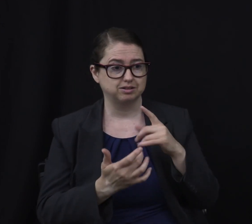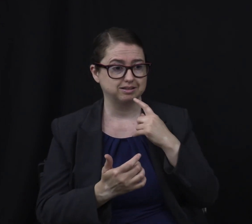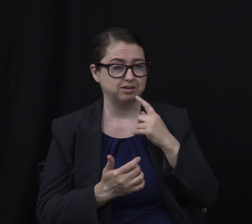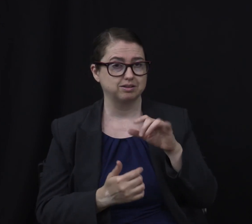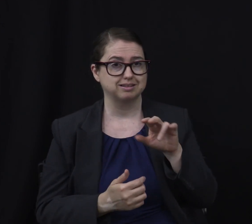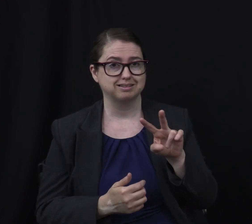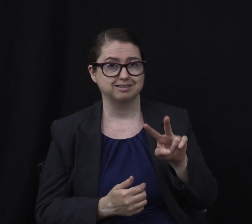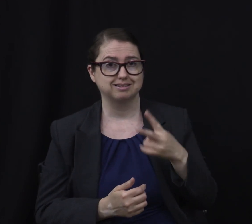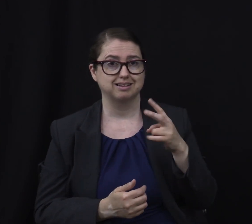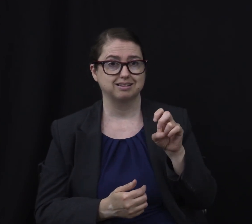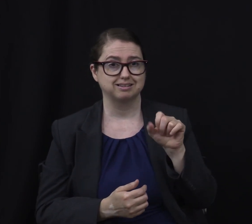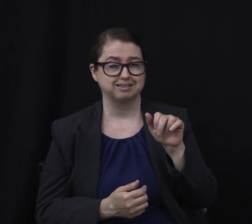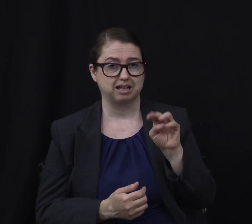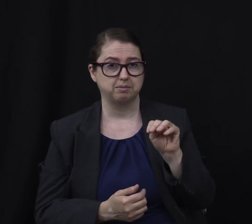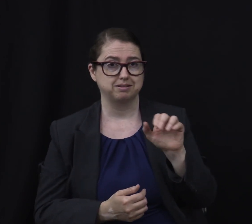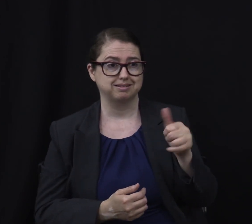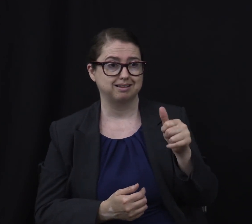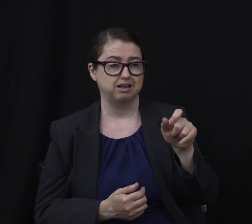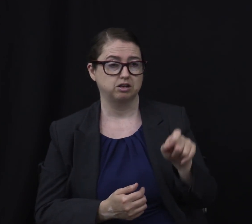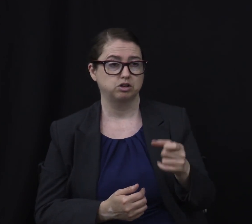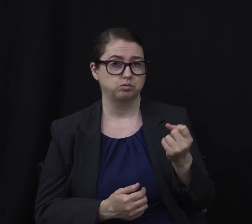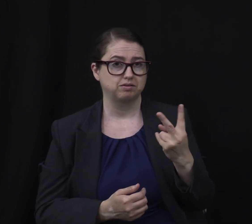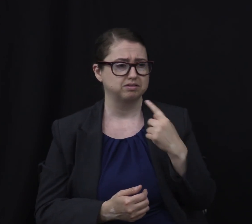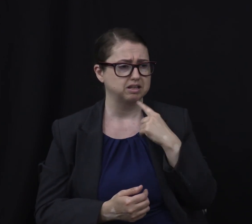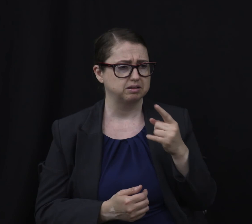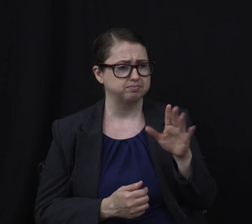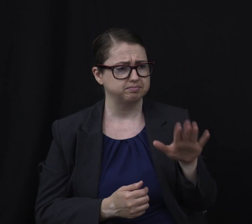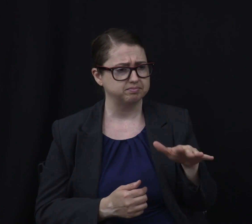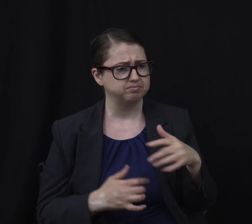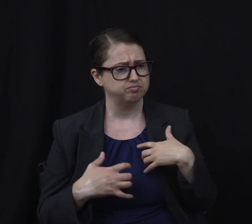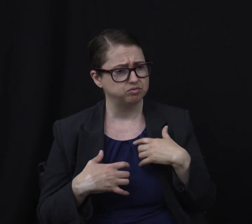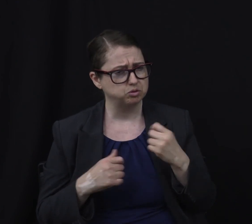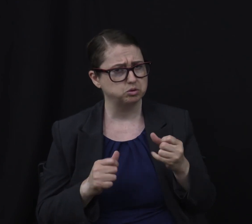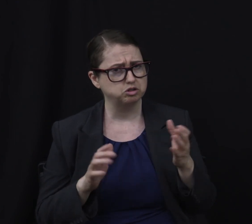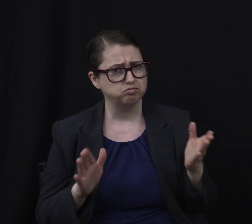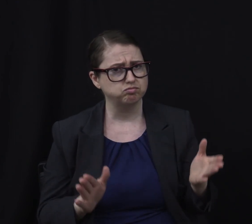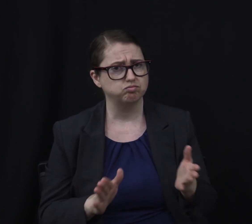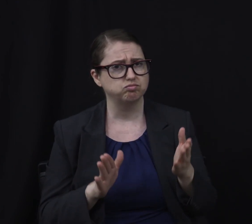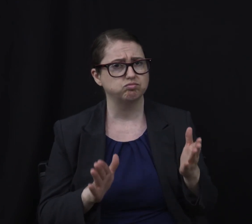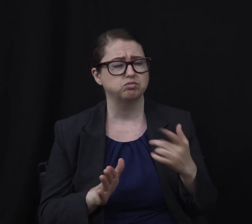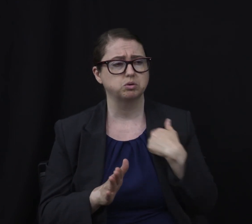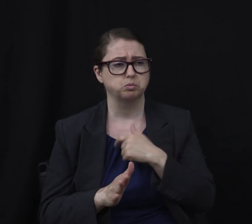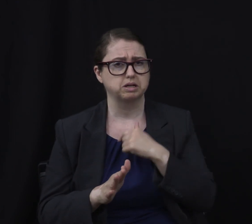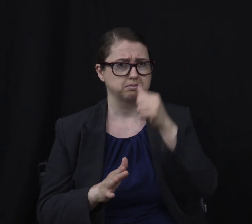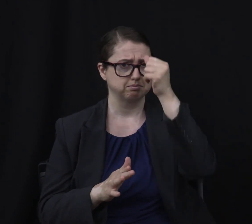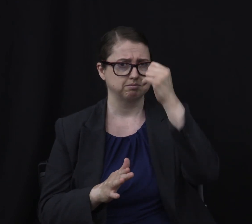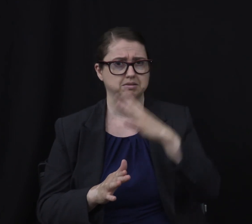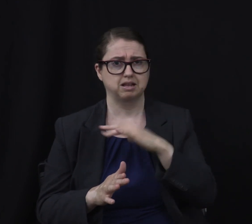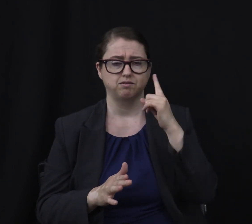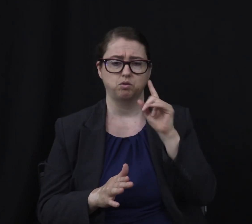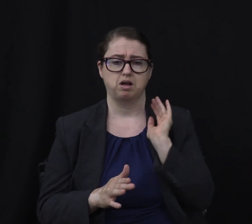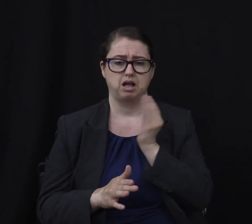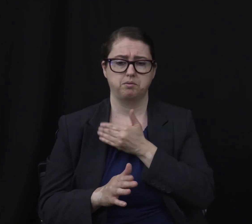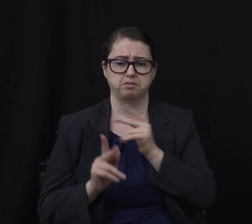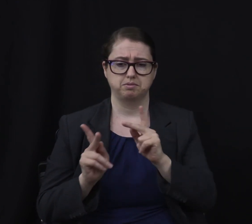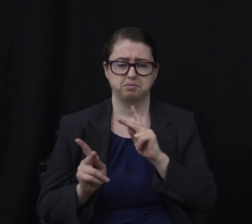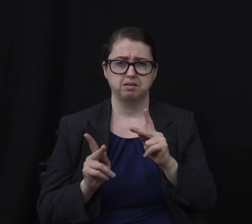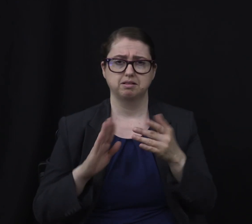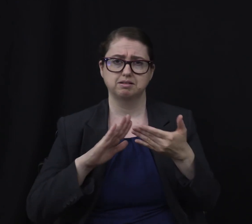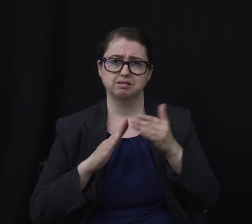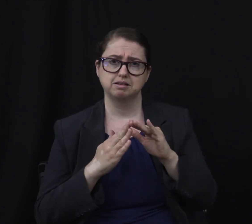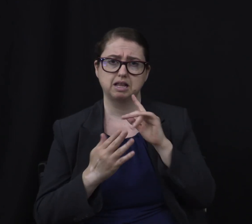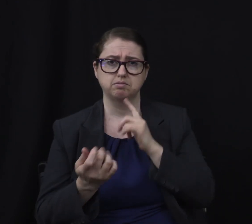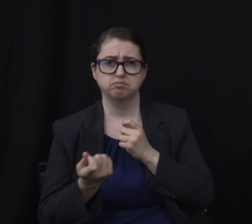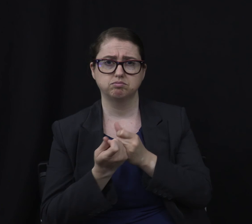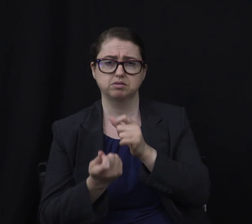verse 12, be of good courage, and let us be men for our people and for the cities of our God, and the Lord will